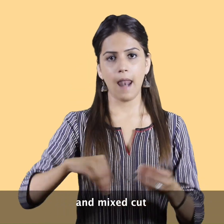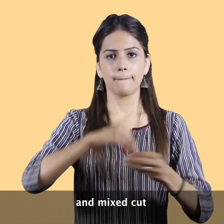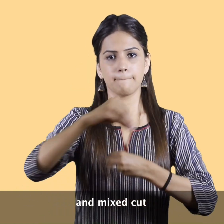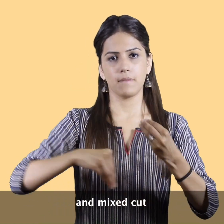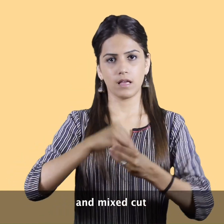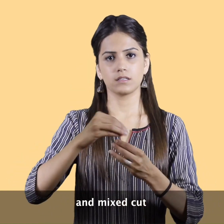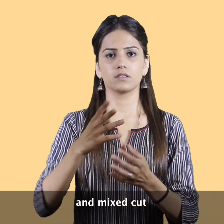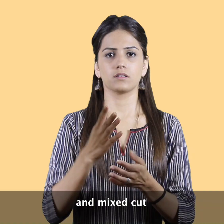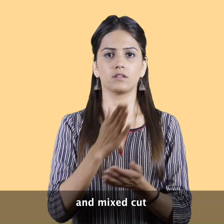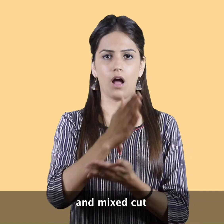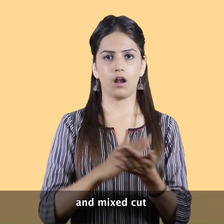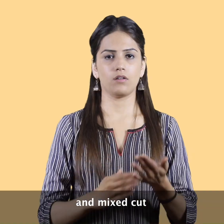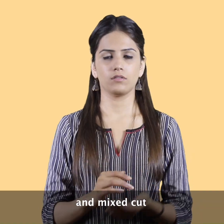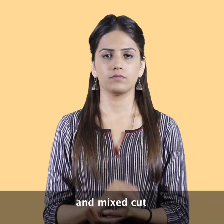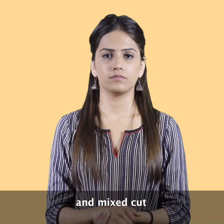And mixed cut.